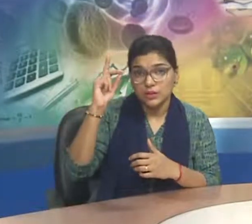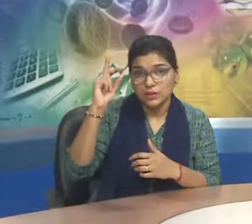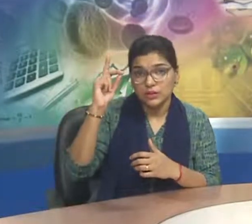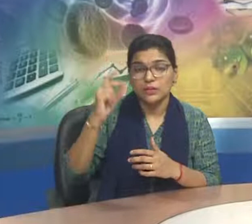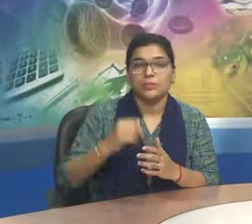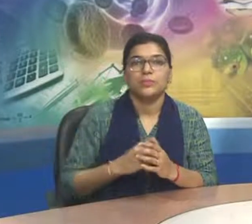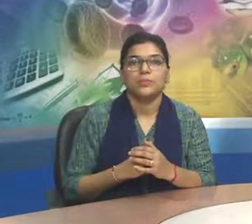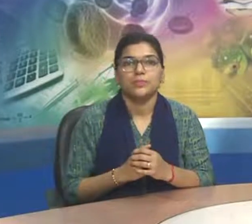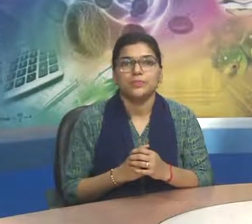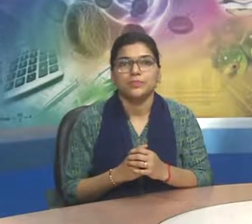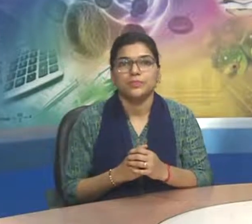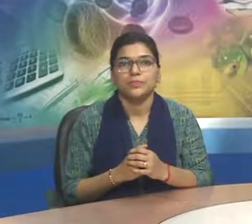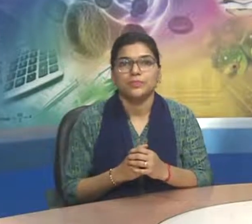human society.